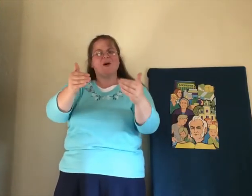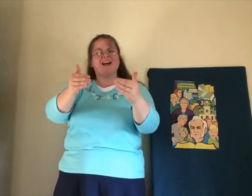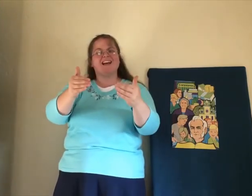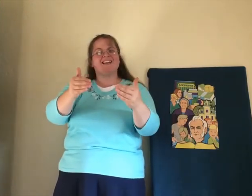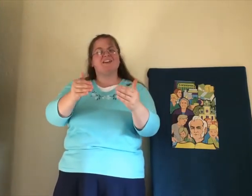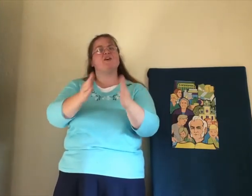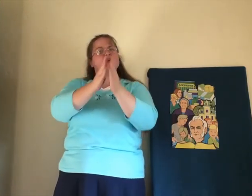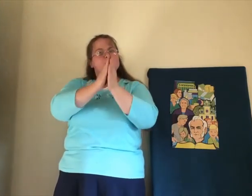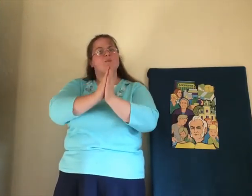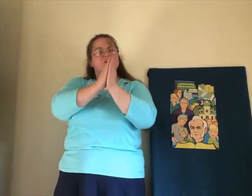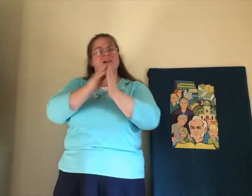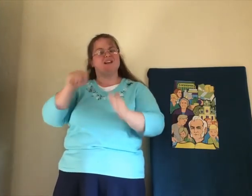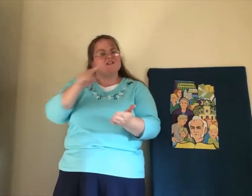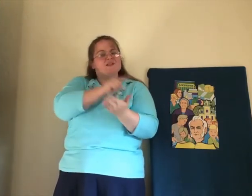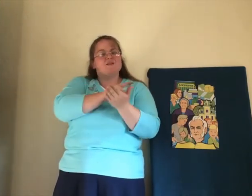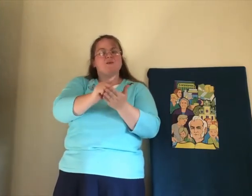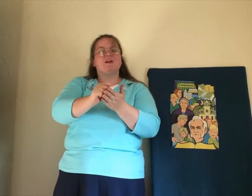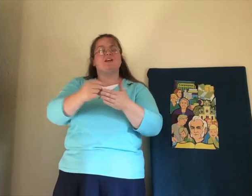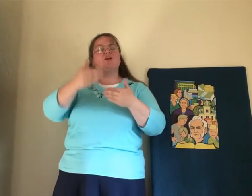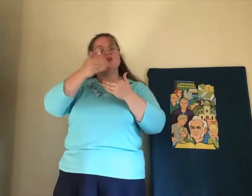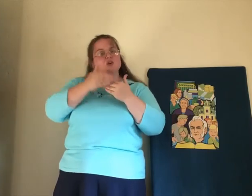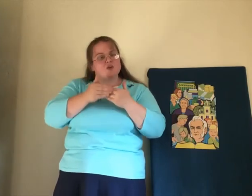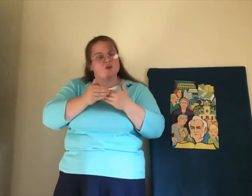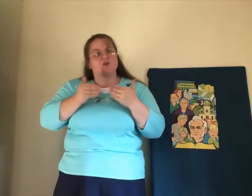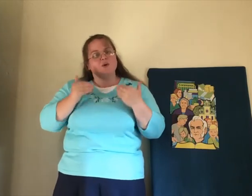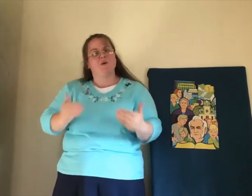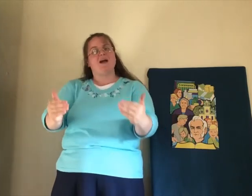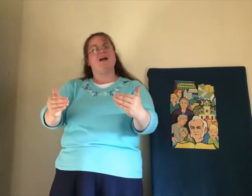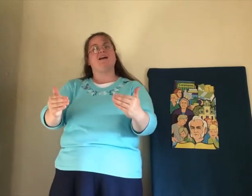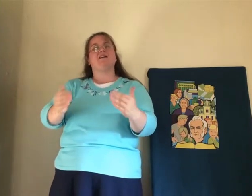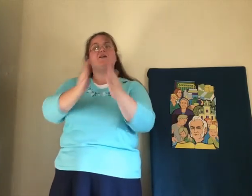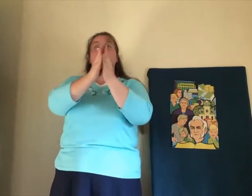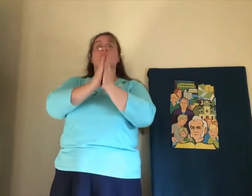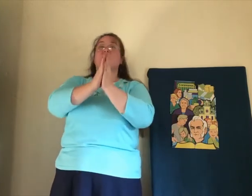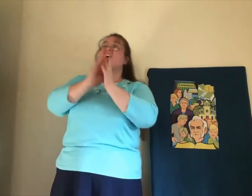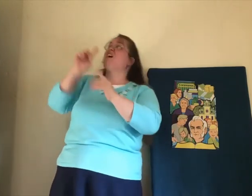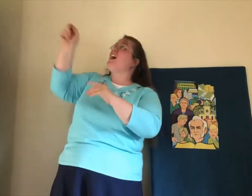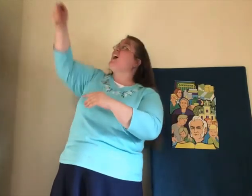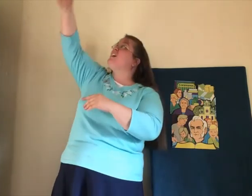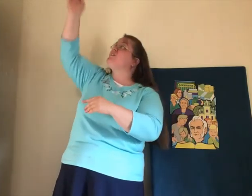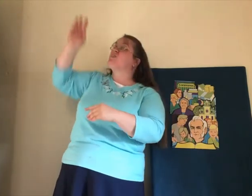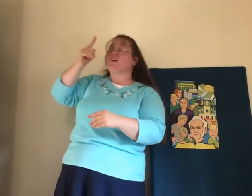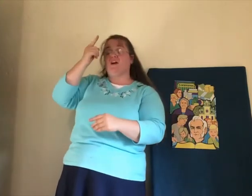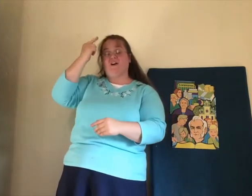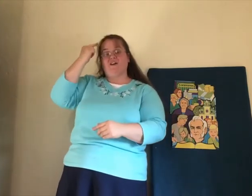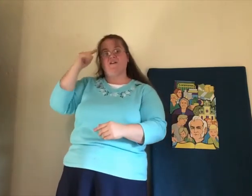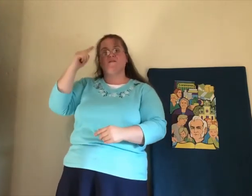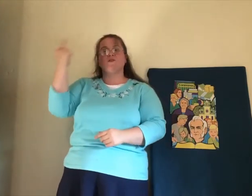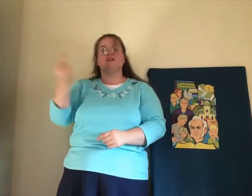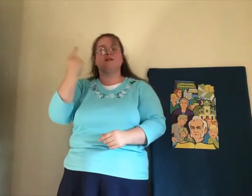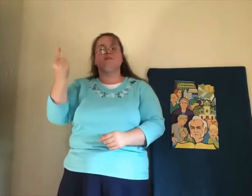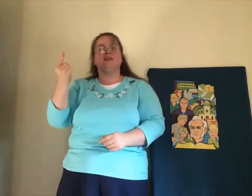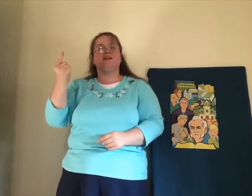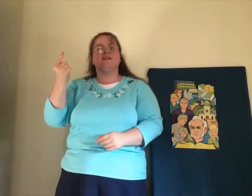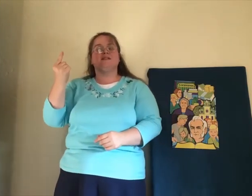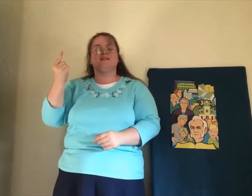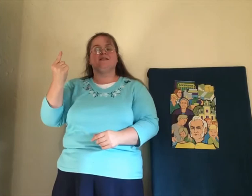answer. So go ahead, pray this week. Go ahead, pray. Ask